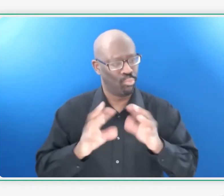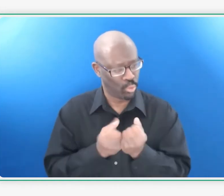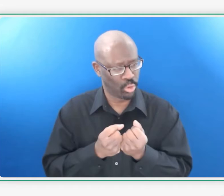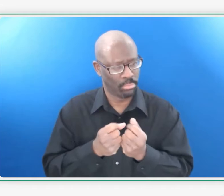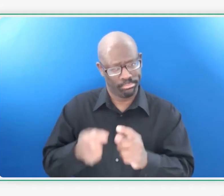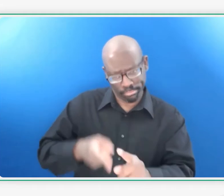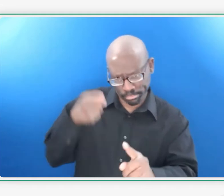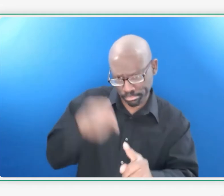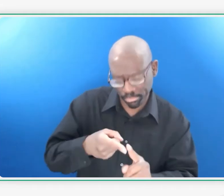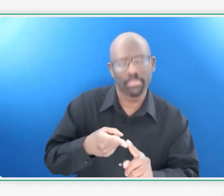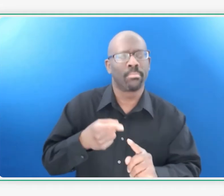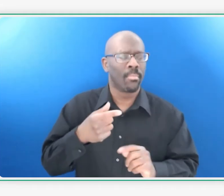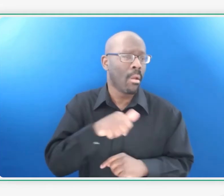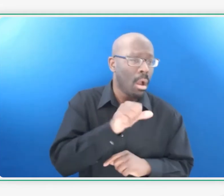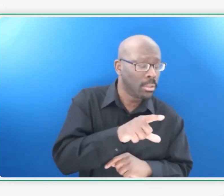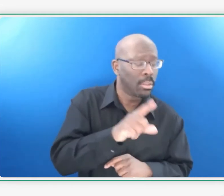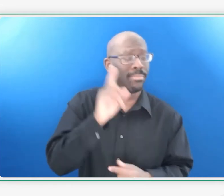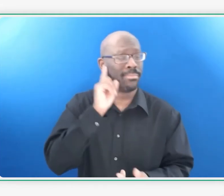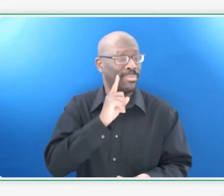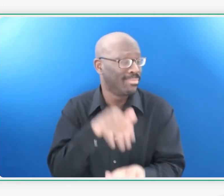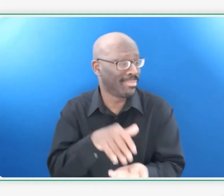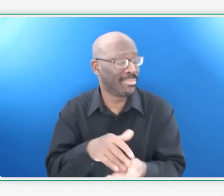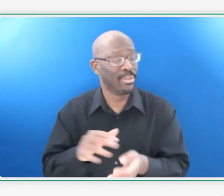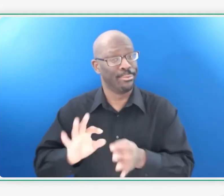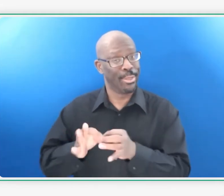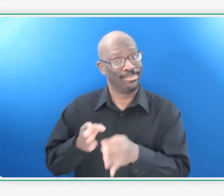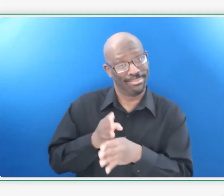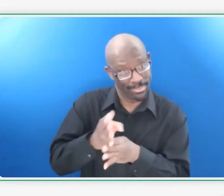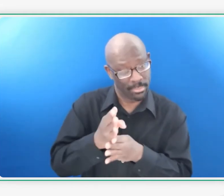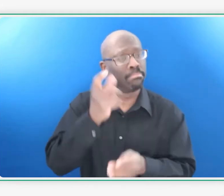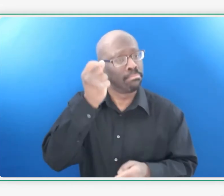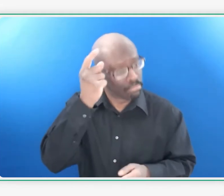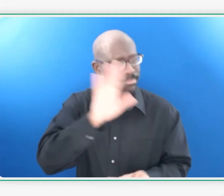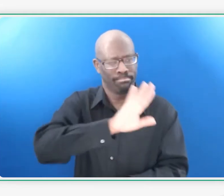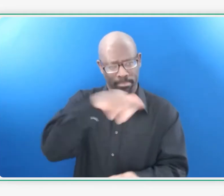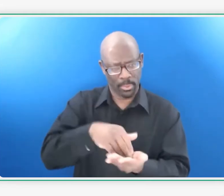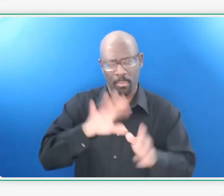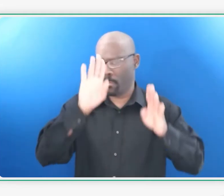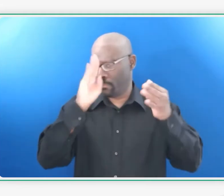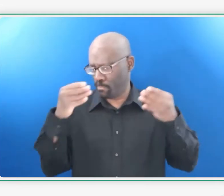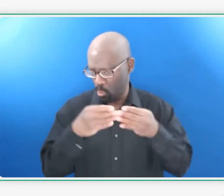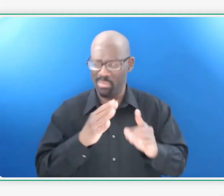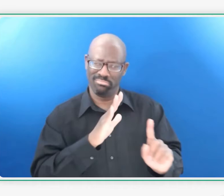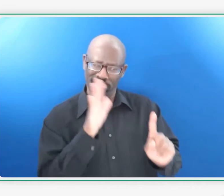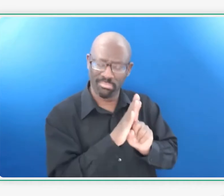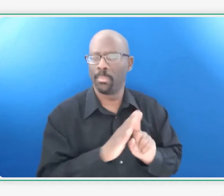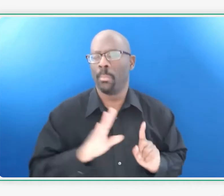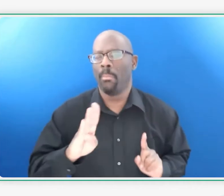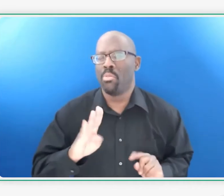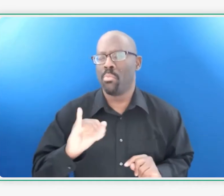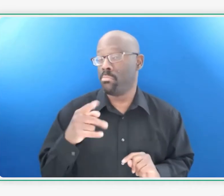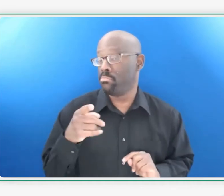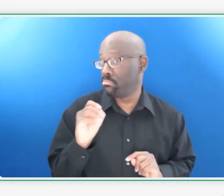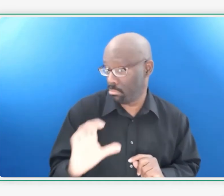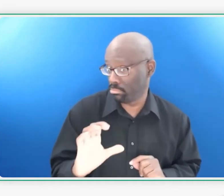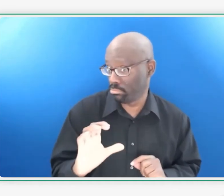And since its inception, our goal has been to provide trainings and workshops about ASL, deaf studies, and interpreting,